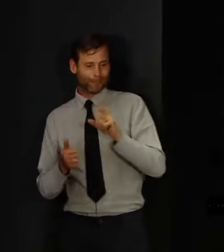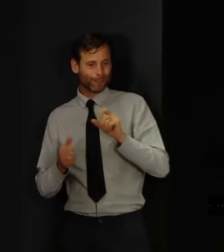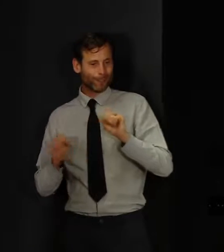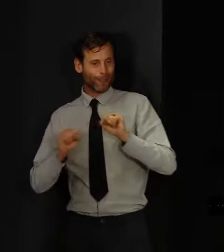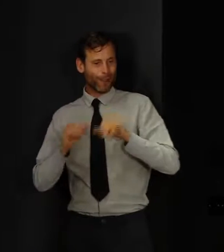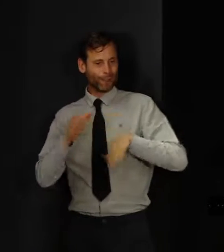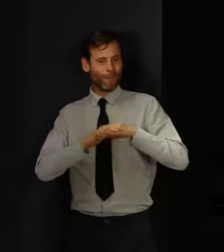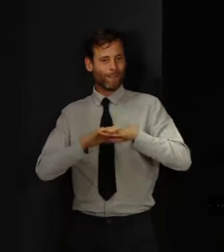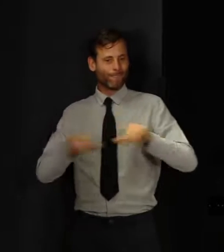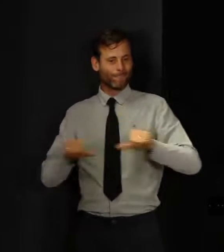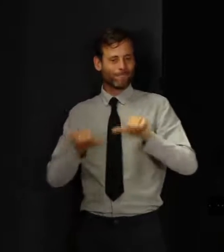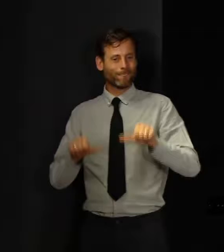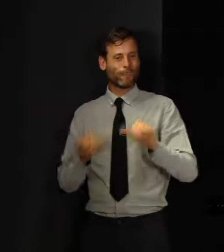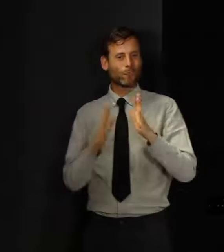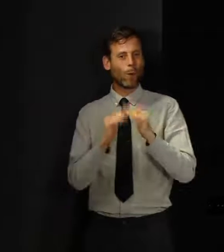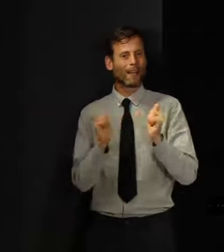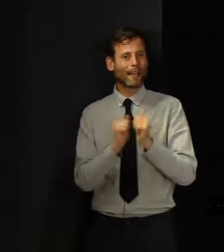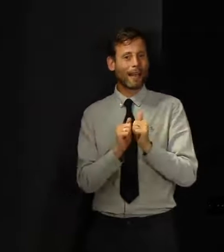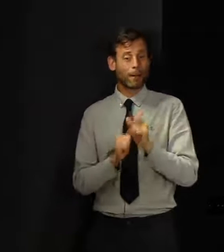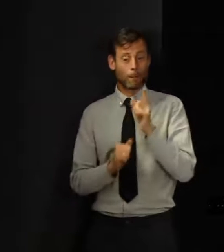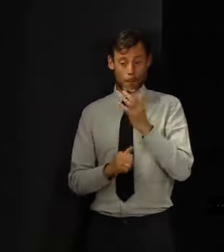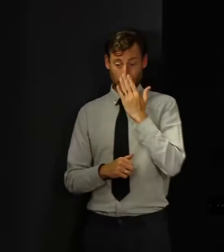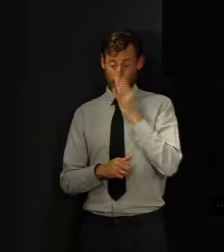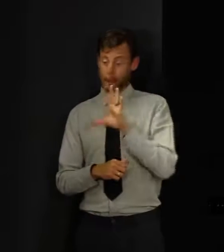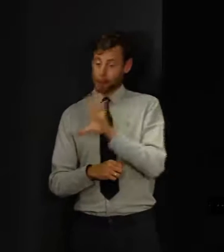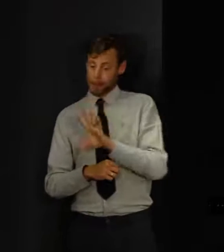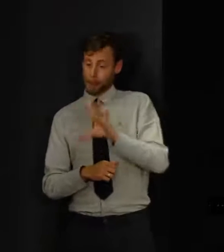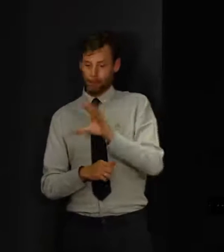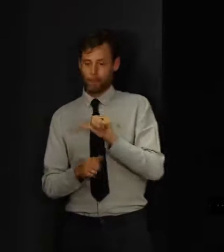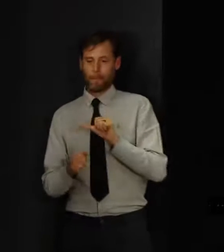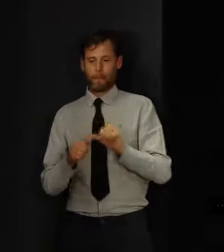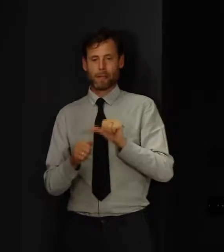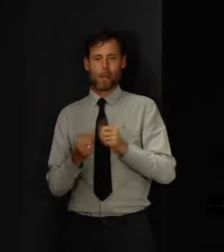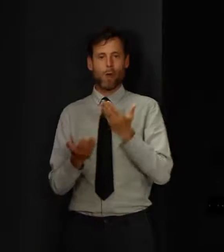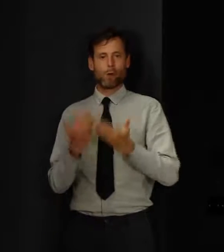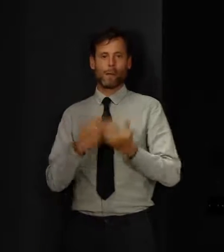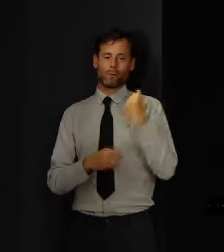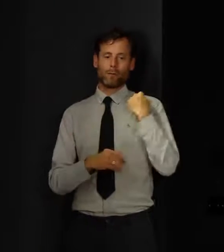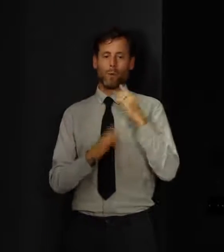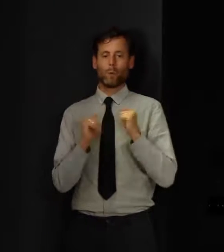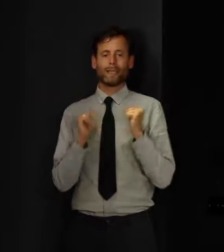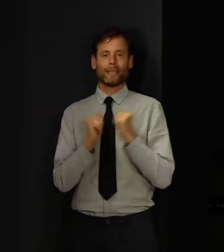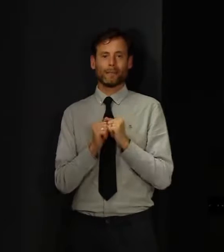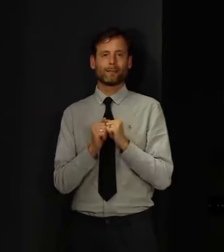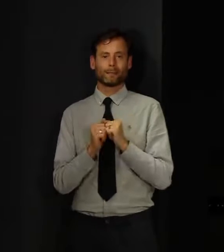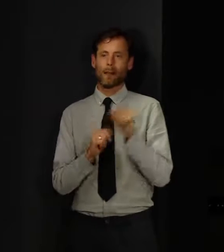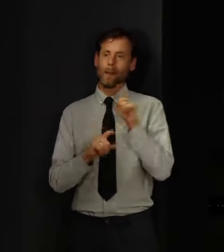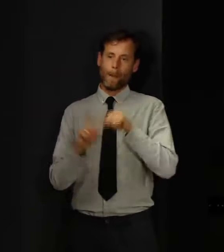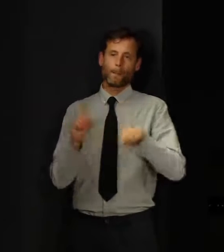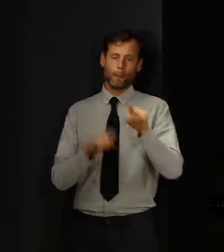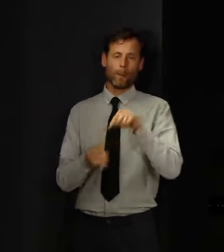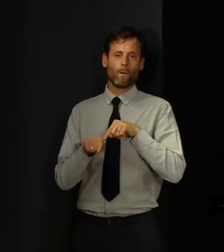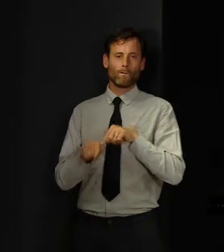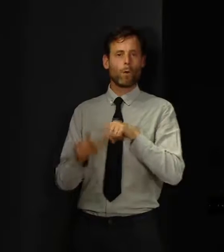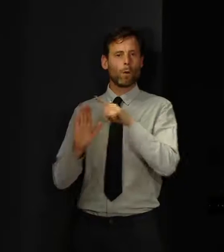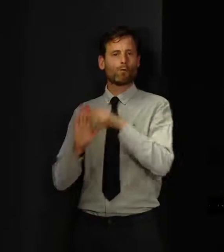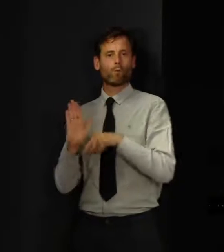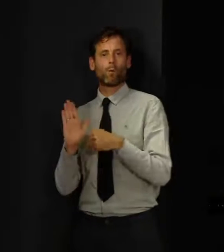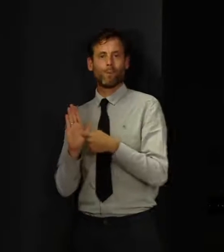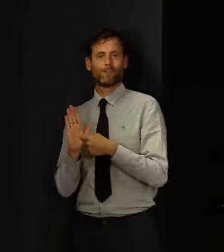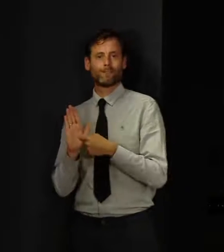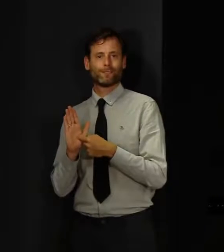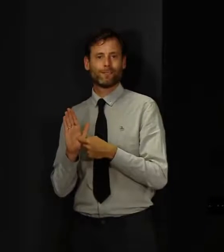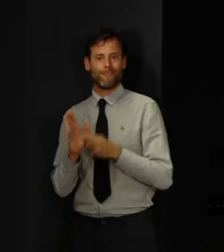data yet, but the early signs that the Chief Constable tells me is that compliance has been better this weekend and there has